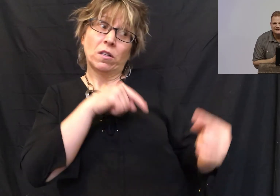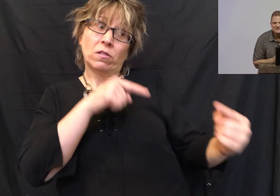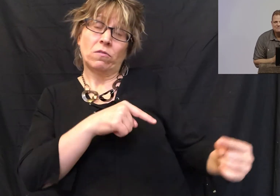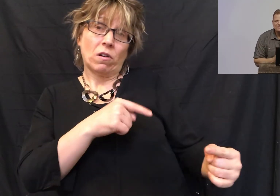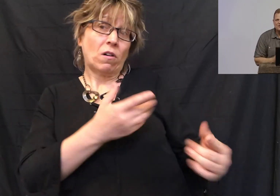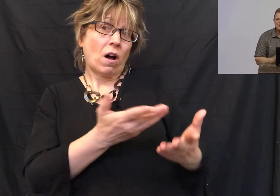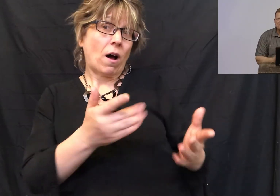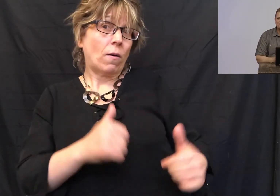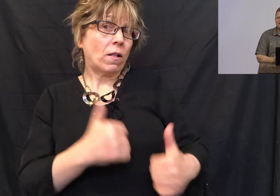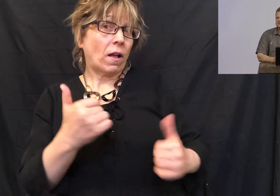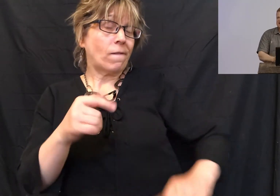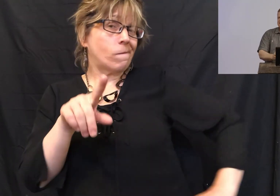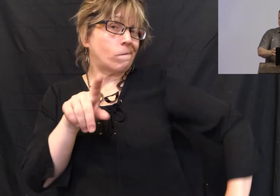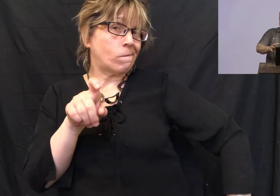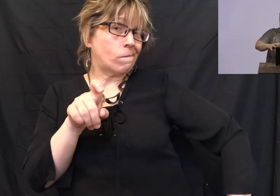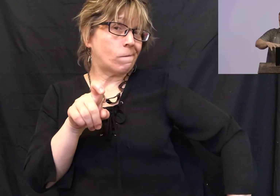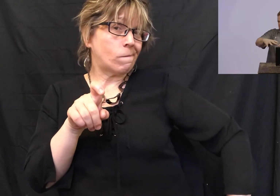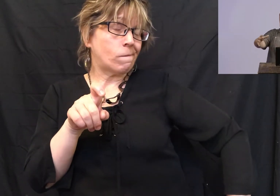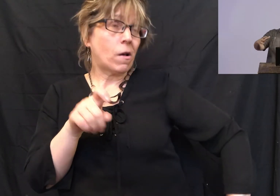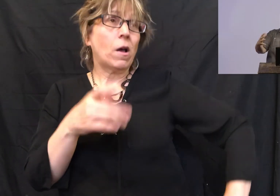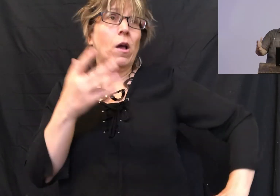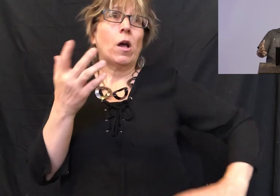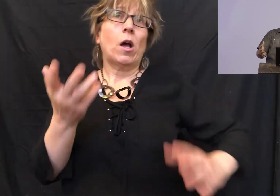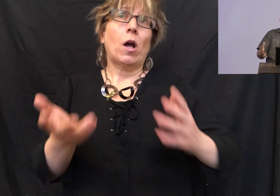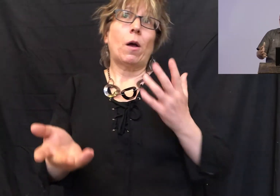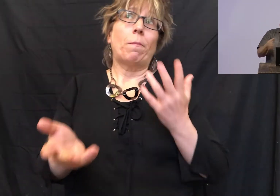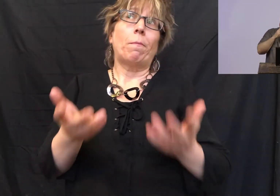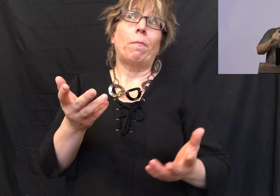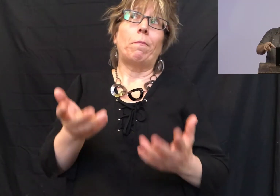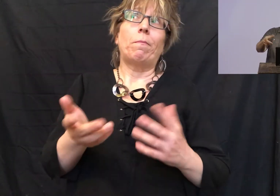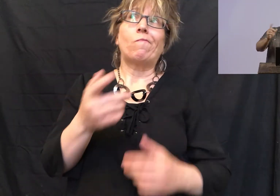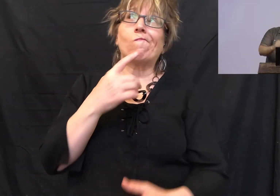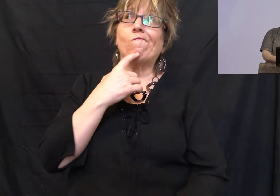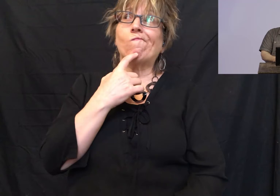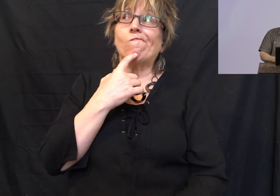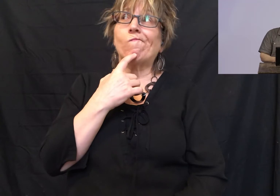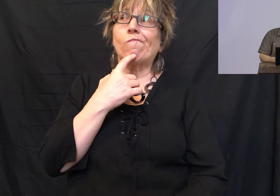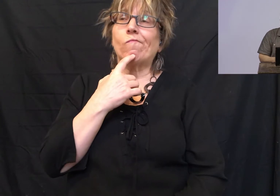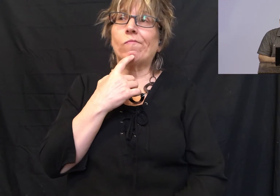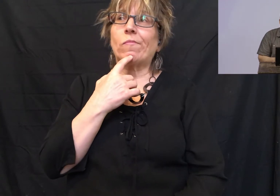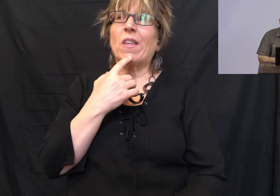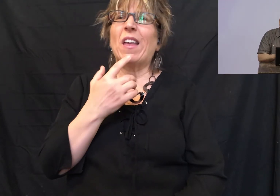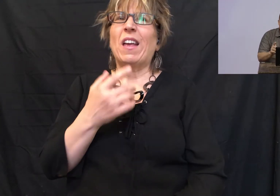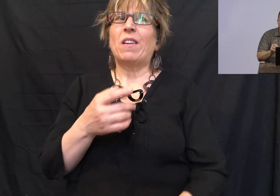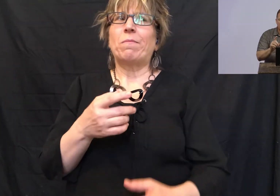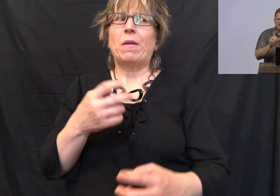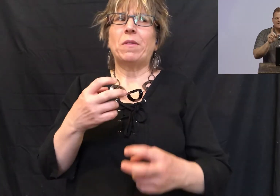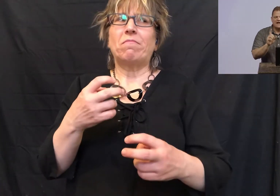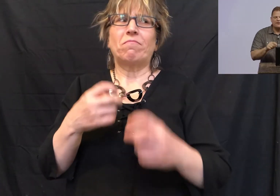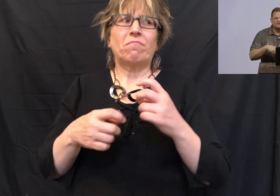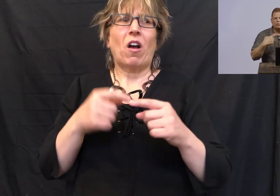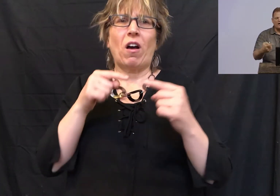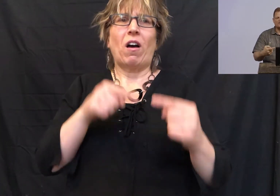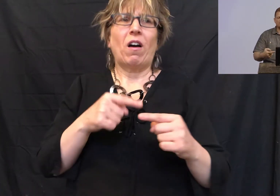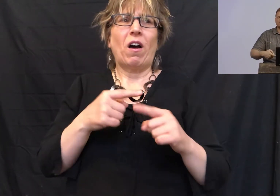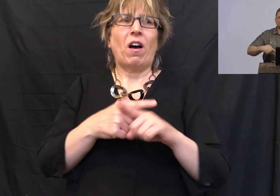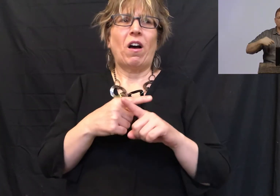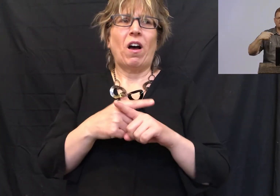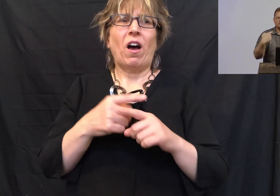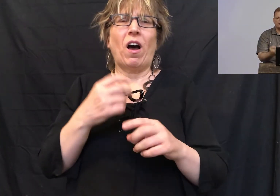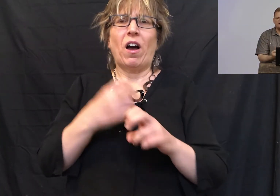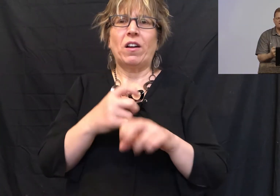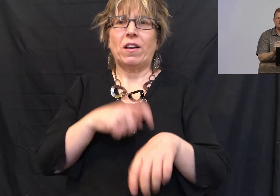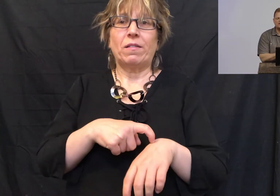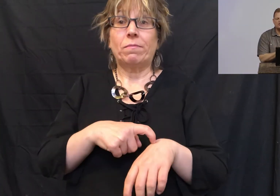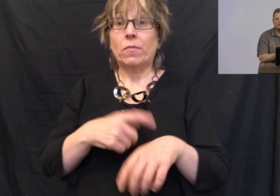life? You know, because he kind of pays attention to what we're going through and goes, man, I see he's having a really hard time there. No. It's not because he watches us or just